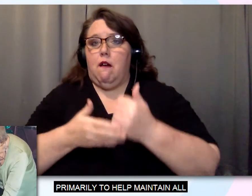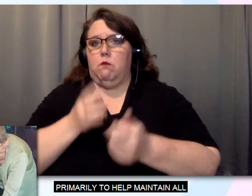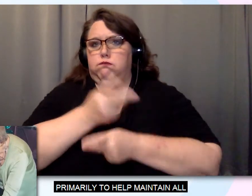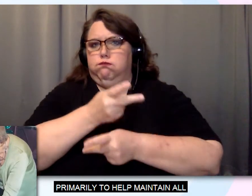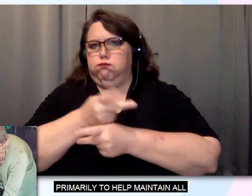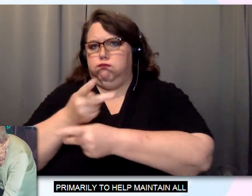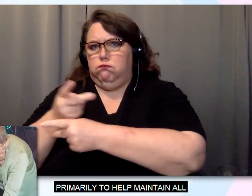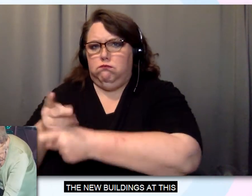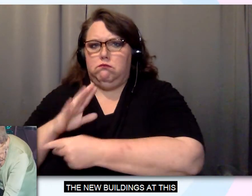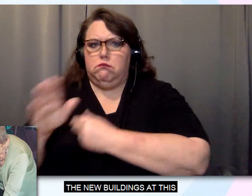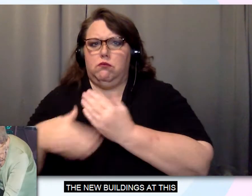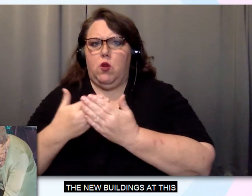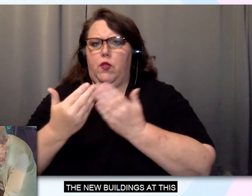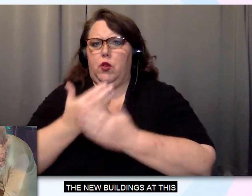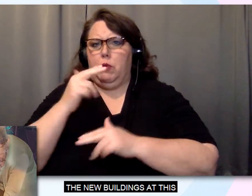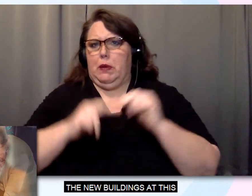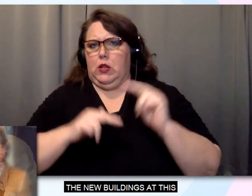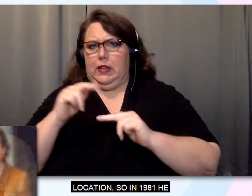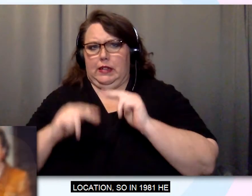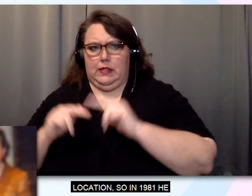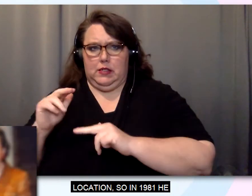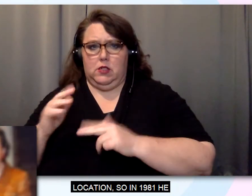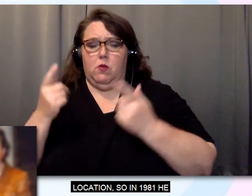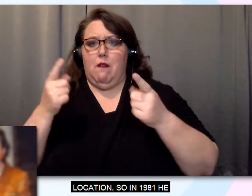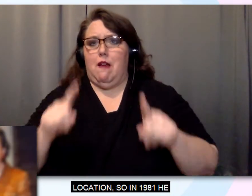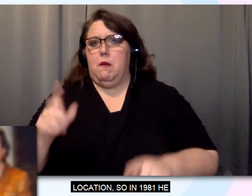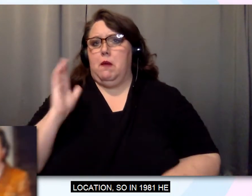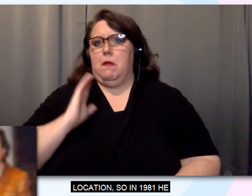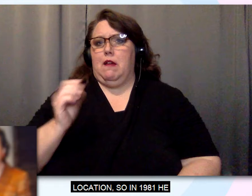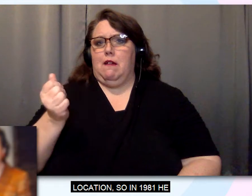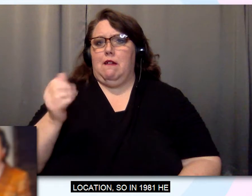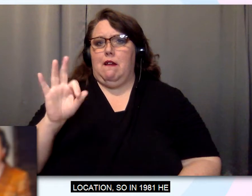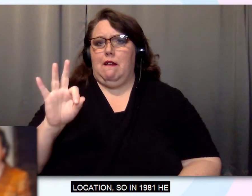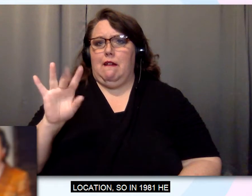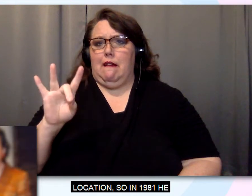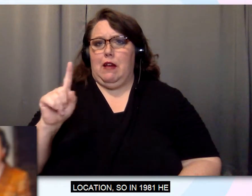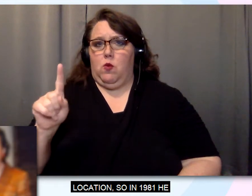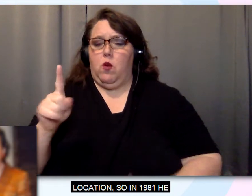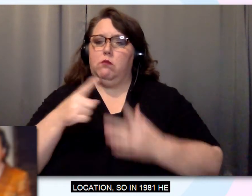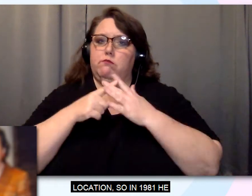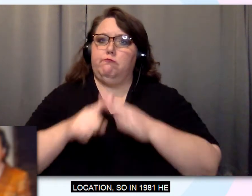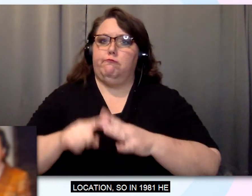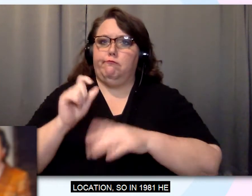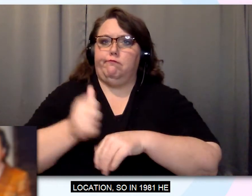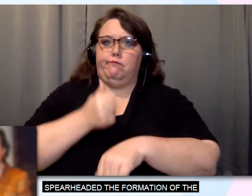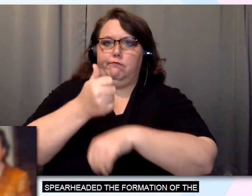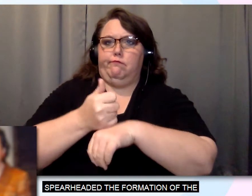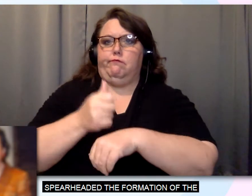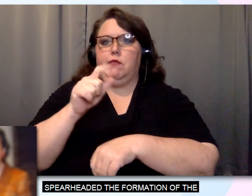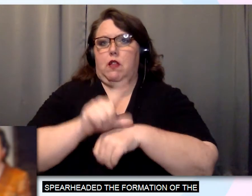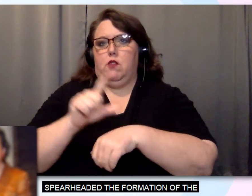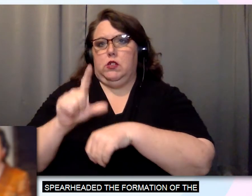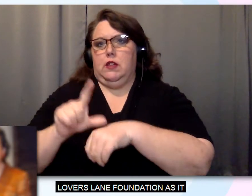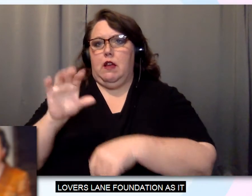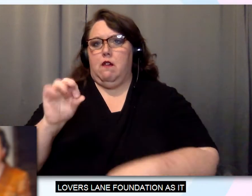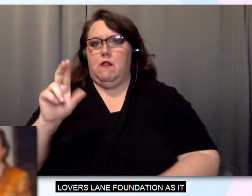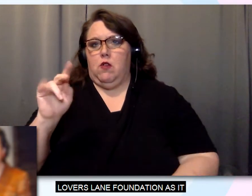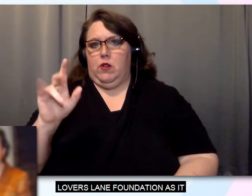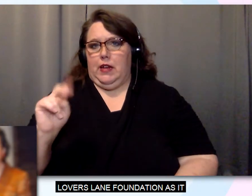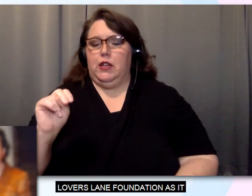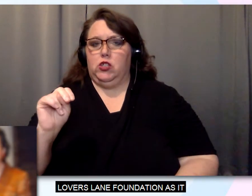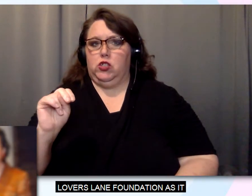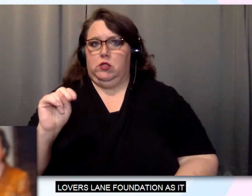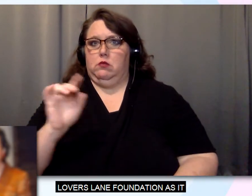help maintain all the new buildings at this location. So in 1981, he spearheaded the formation of the Lovers